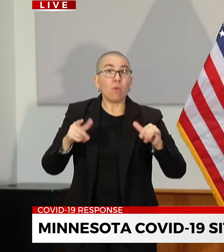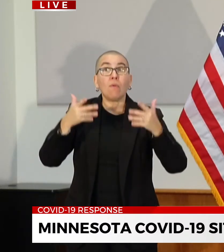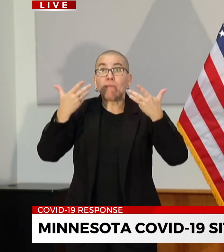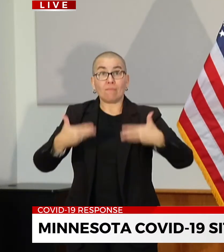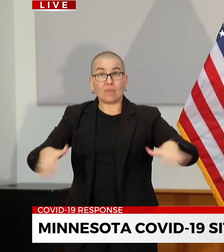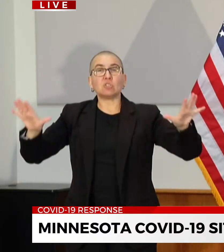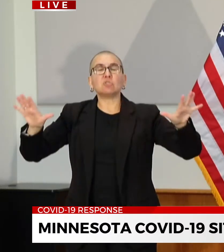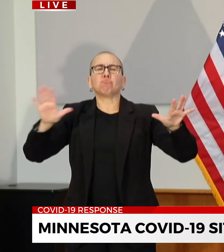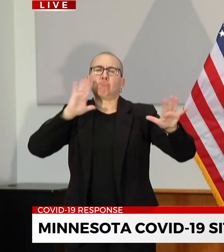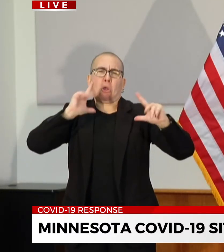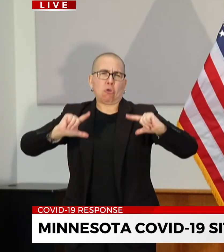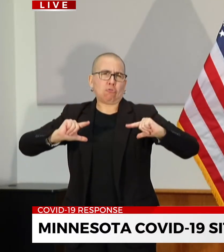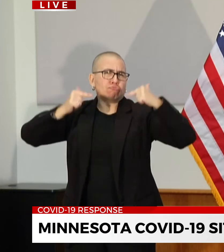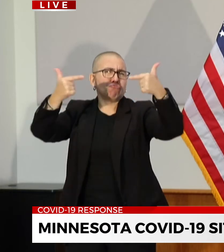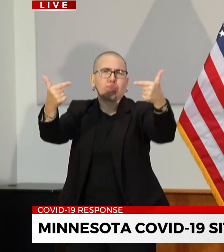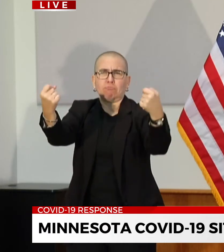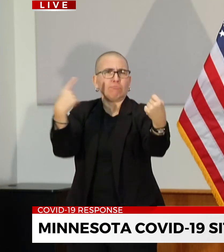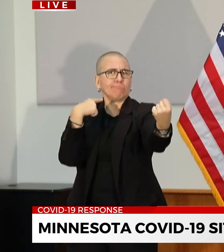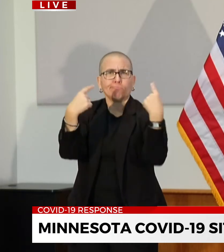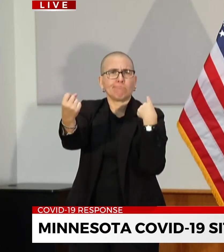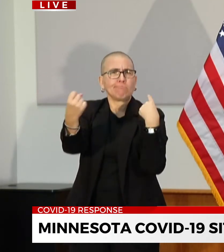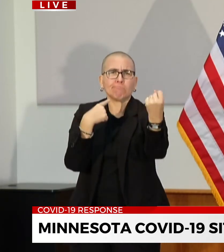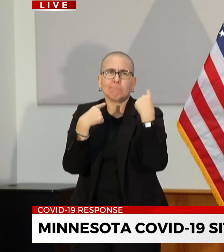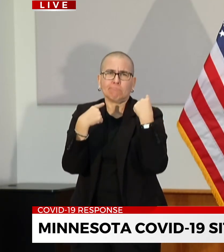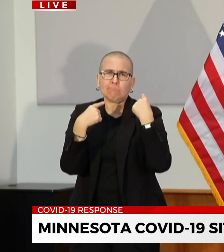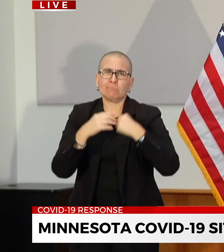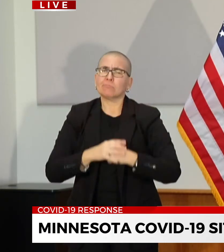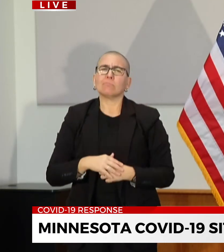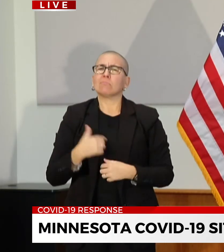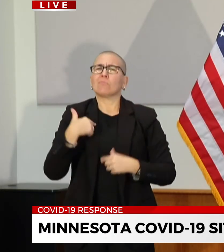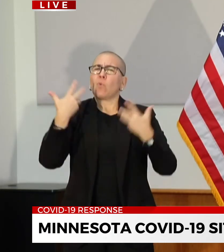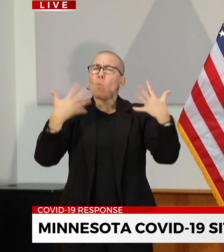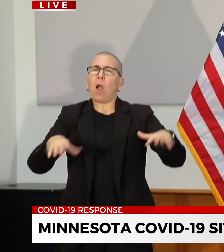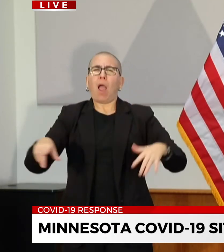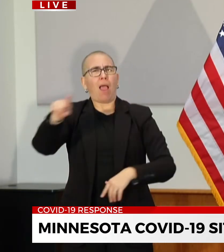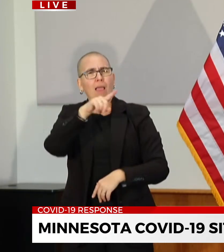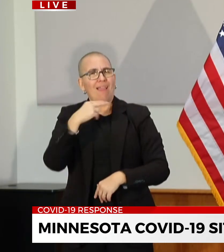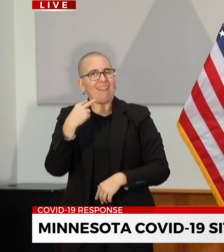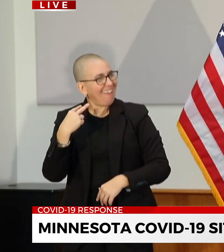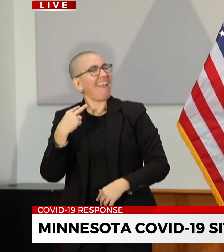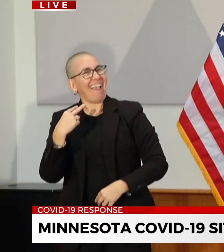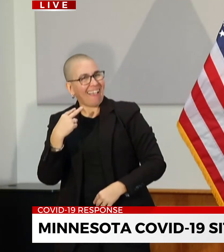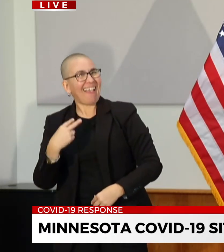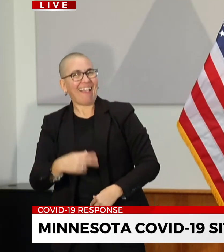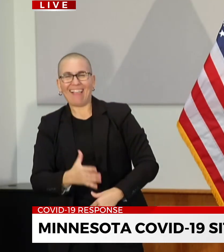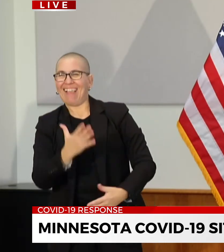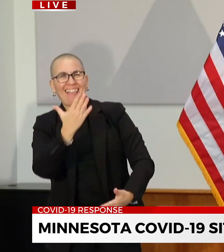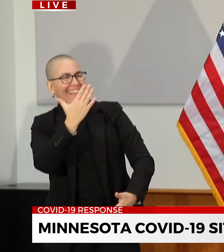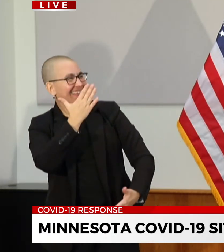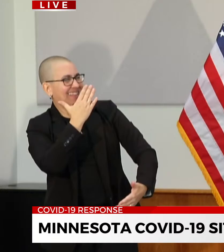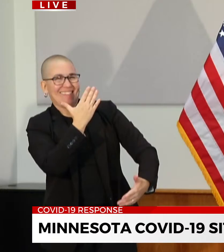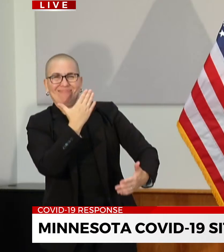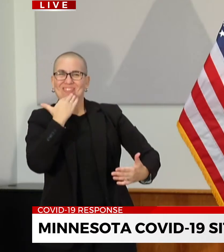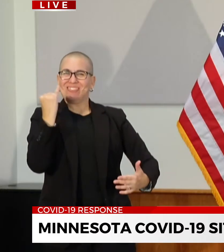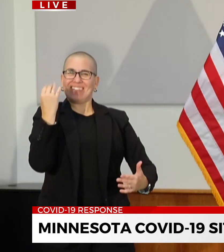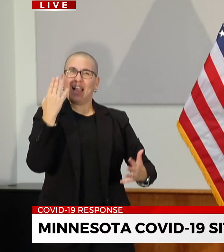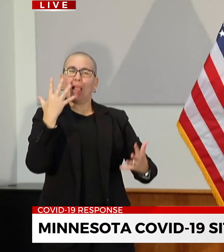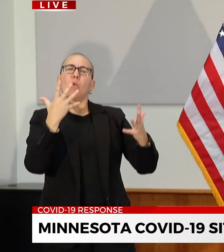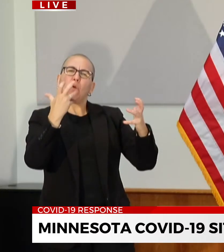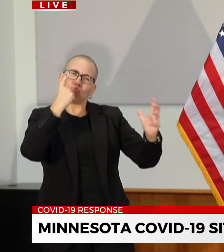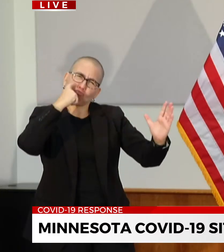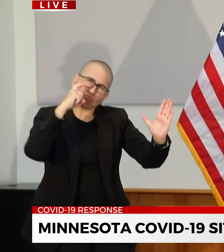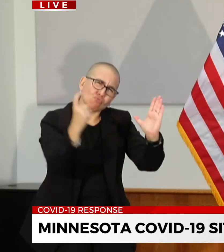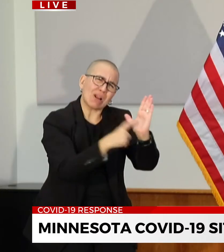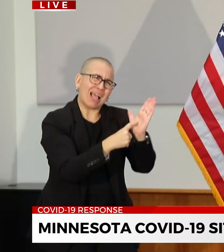you shouldn't be patted on the back for doing what you're supposed to do. But I would also say that need to recognize the Department of Health